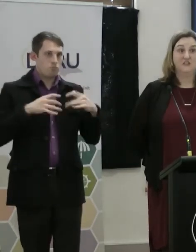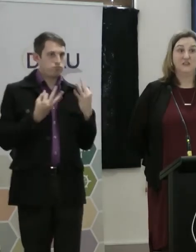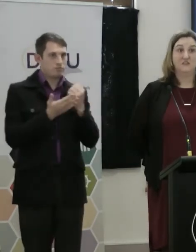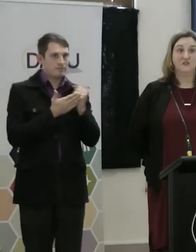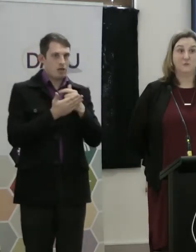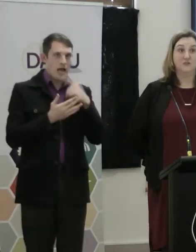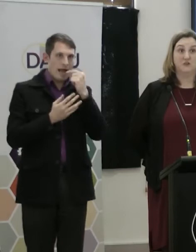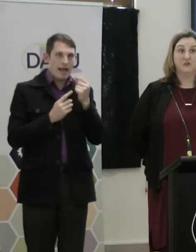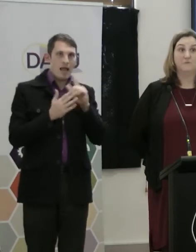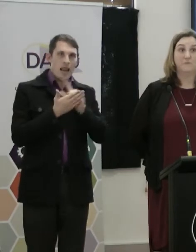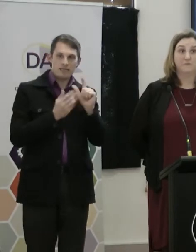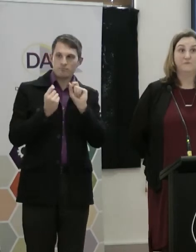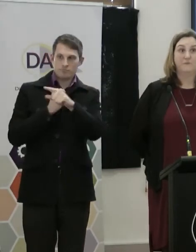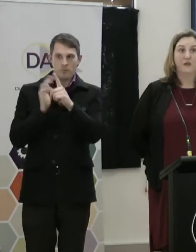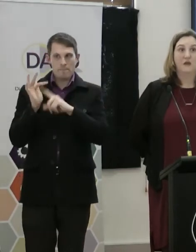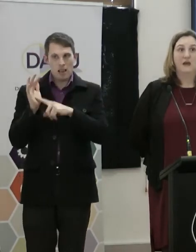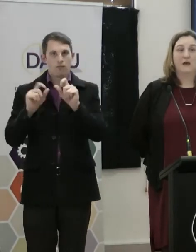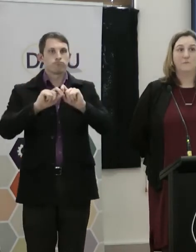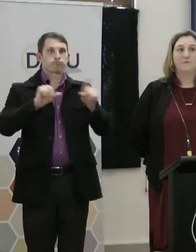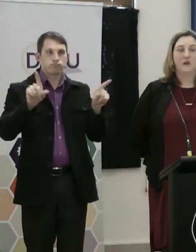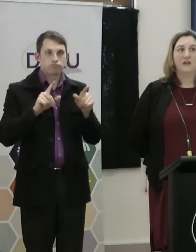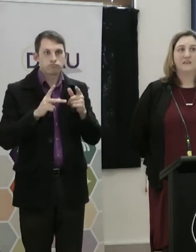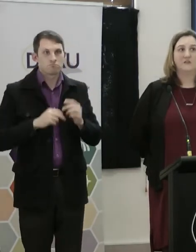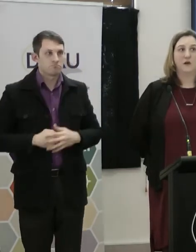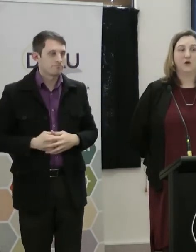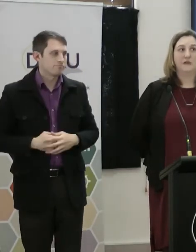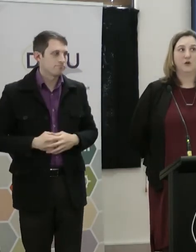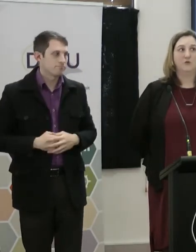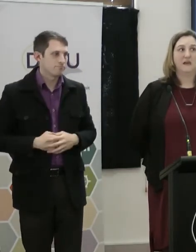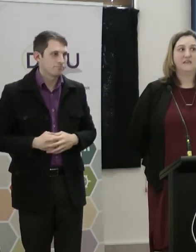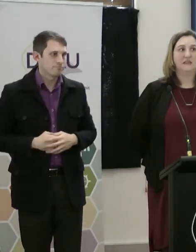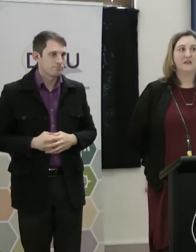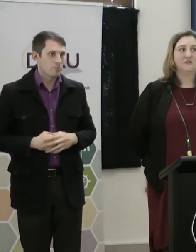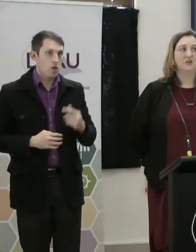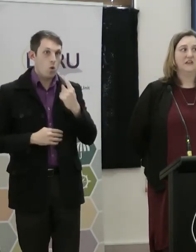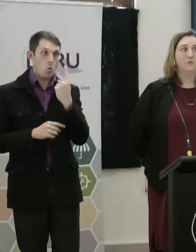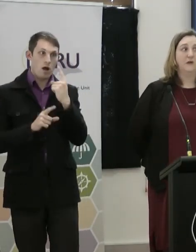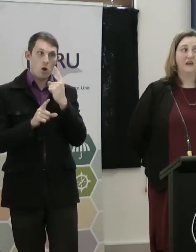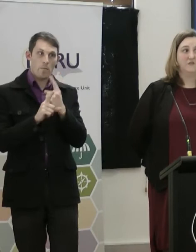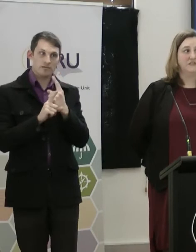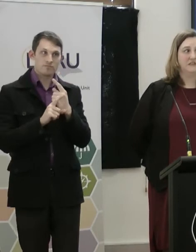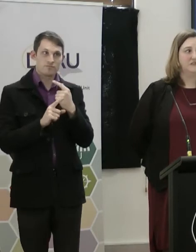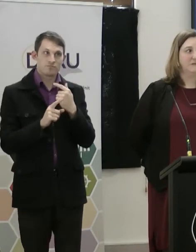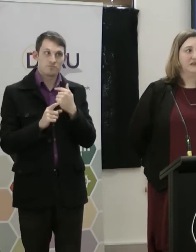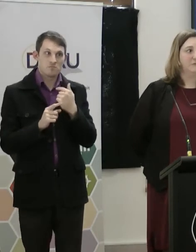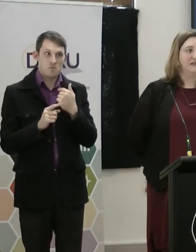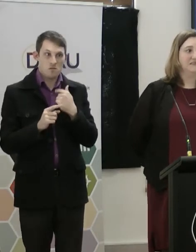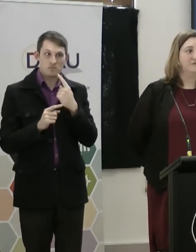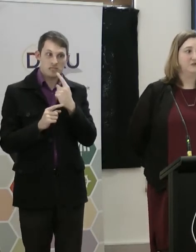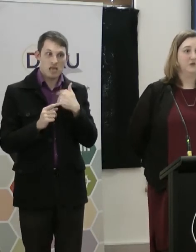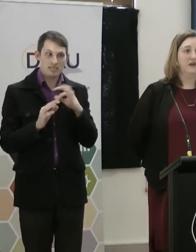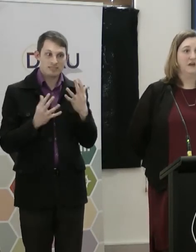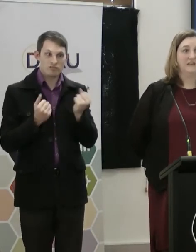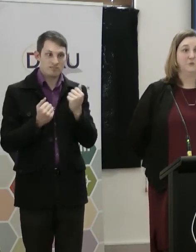separately that she can distribute to you. I guess the one comment I would make is anecdotally, we haven't received as many complaints